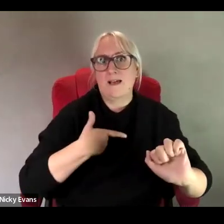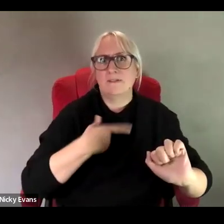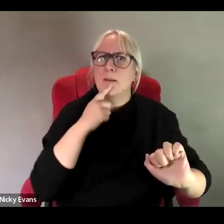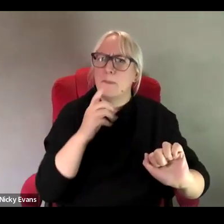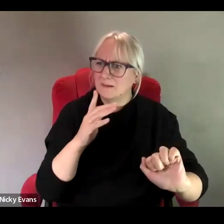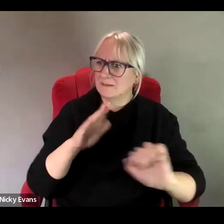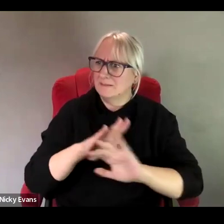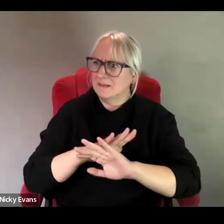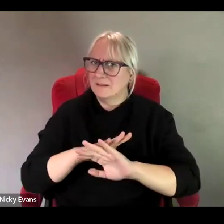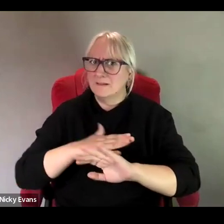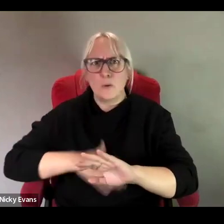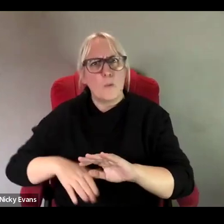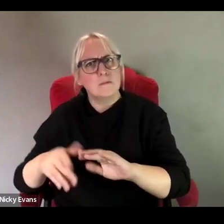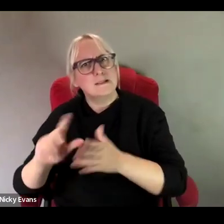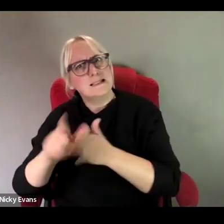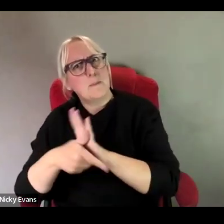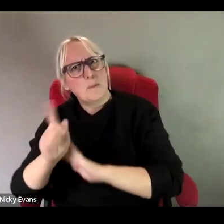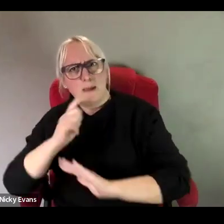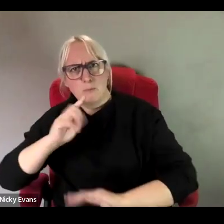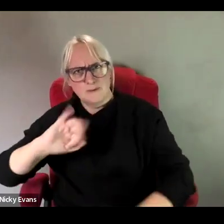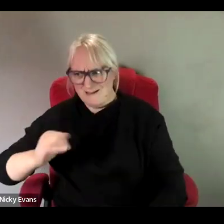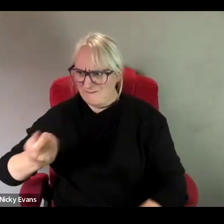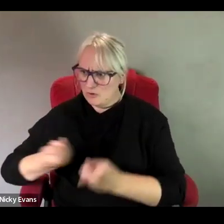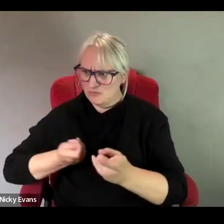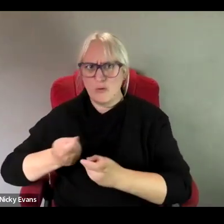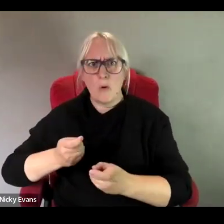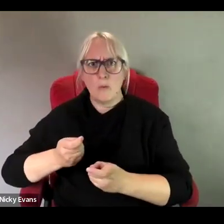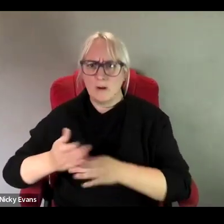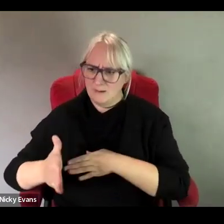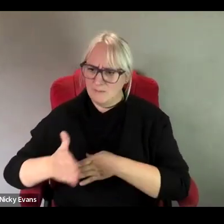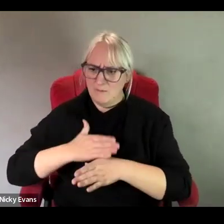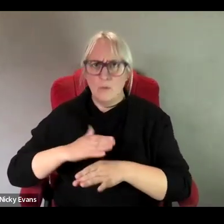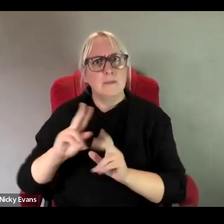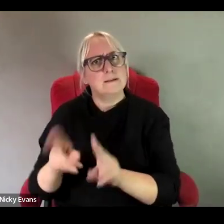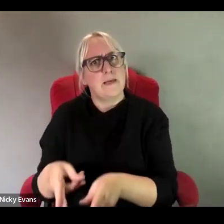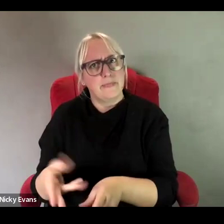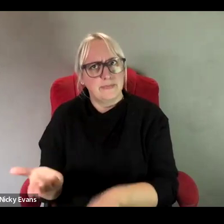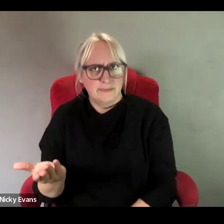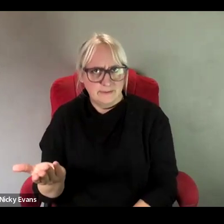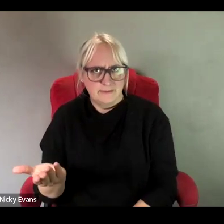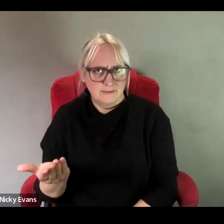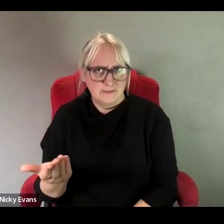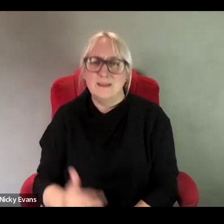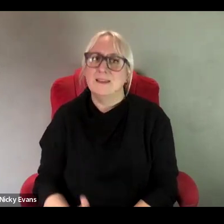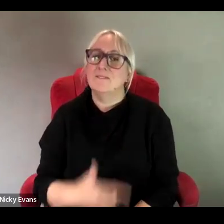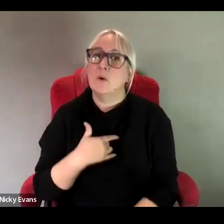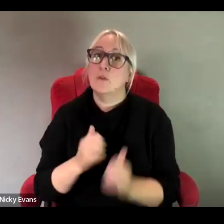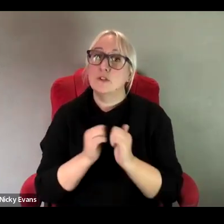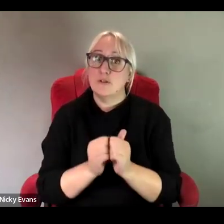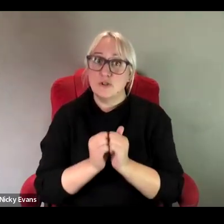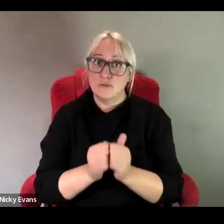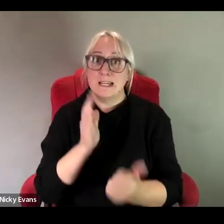control over their own lives for all the period of time leading up to their death. And the Treasury has to meet